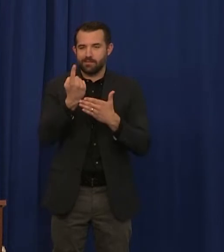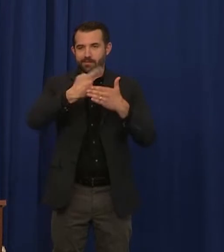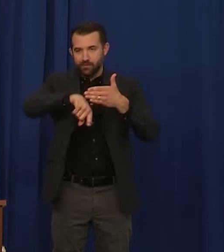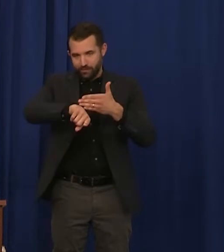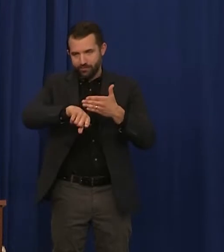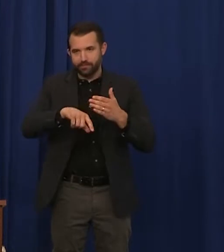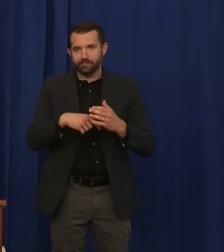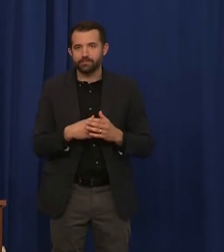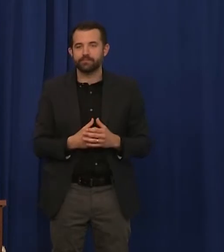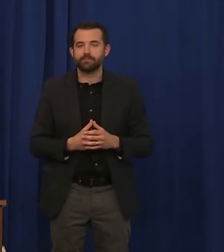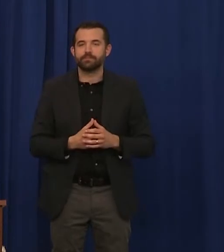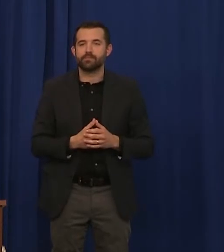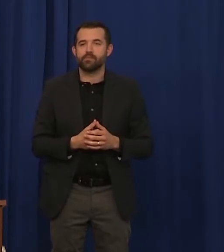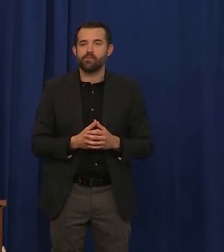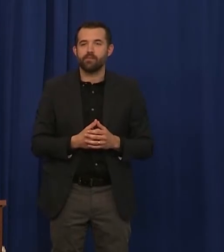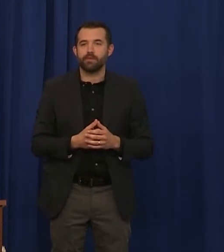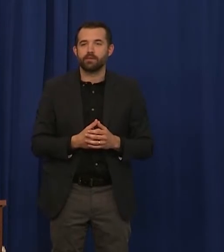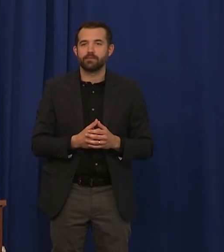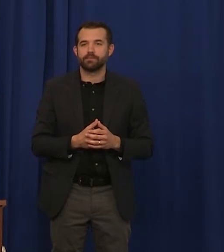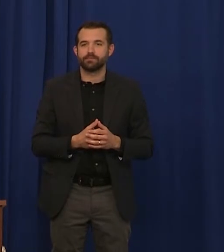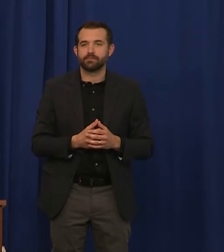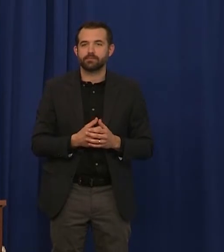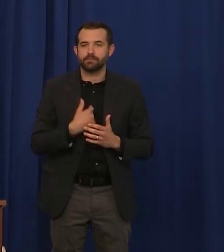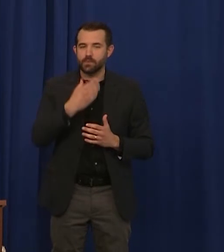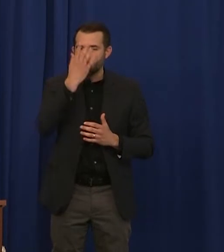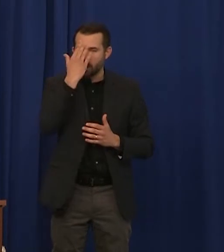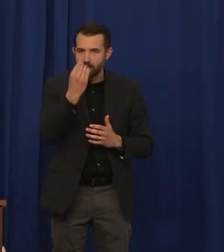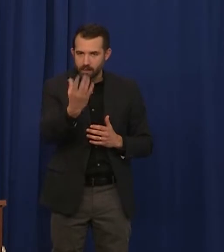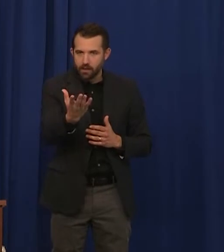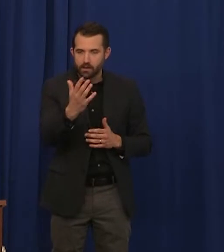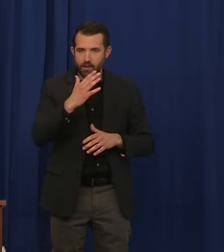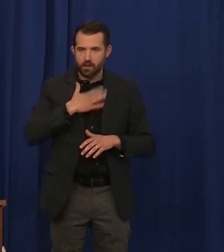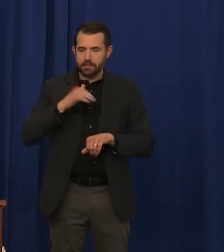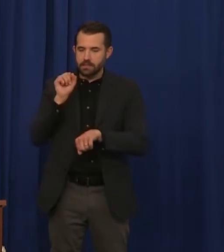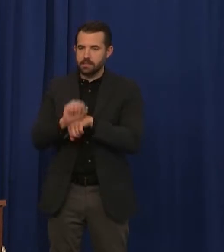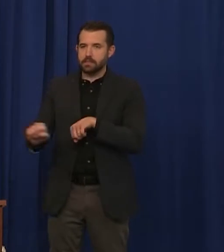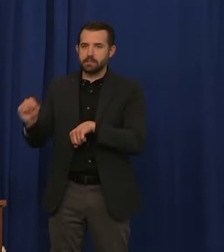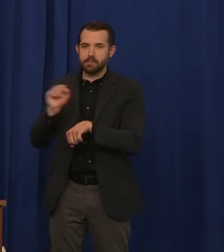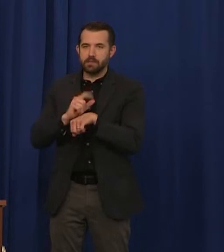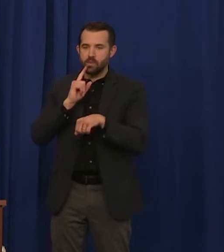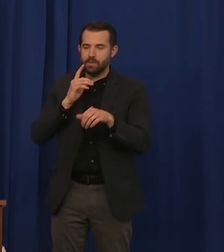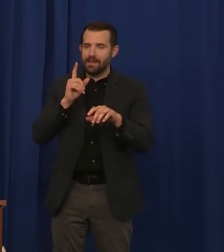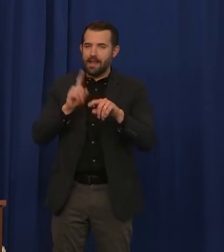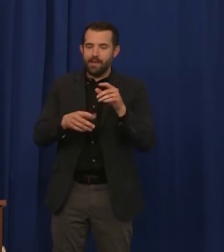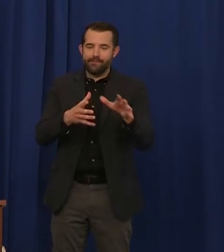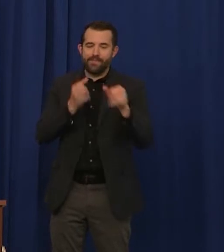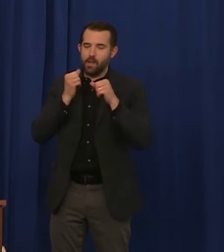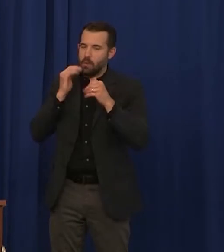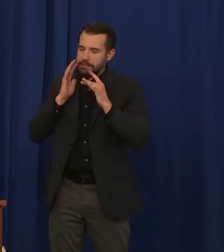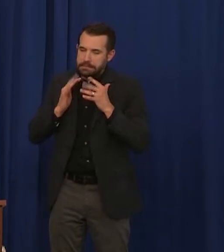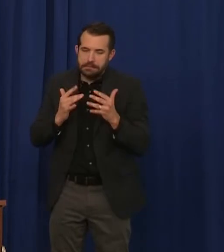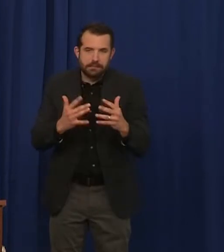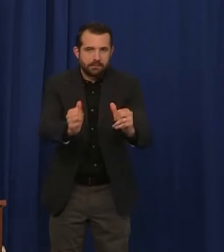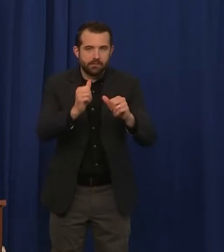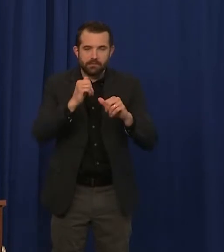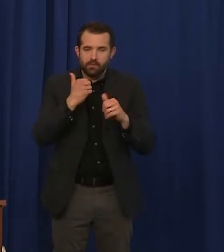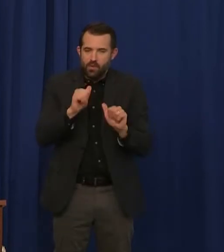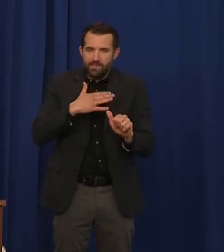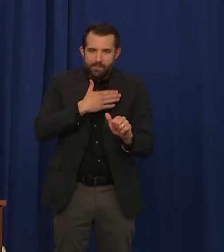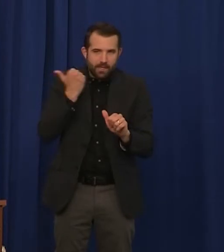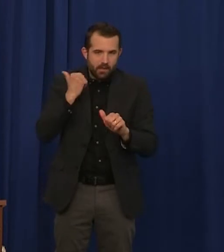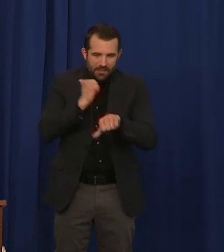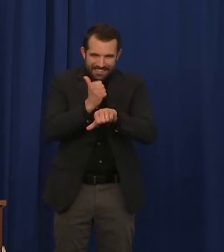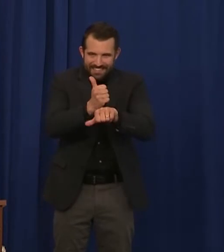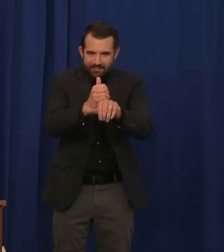But I just want you to know that we are working as quickly as possible to make this happen, and that our goal